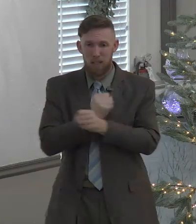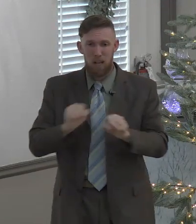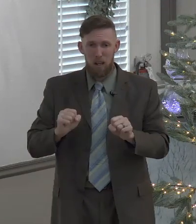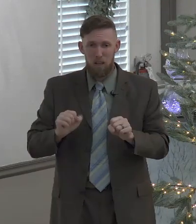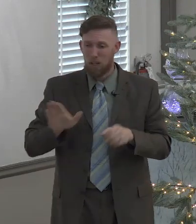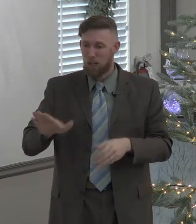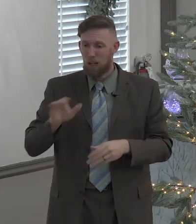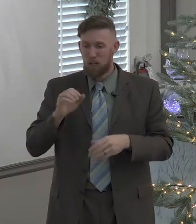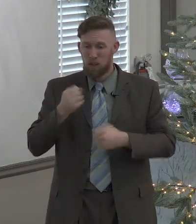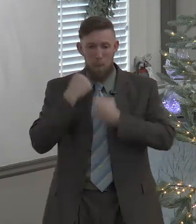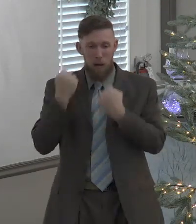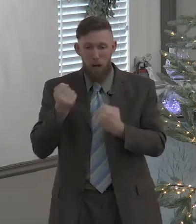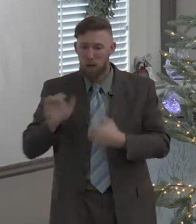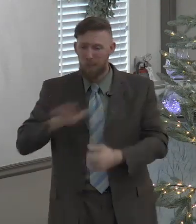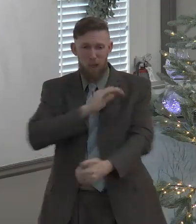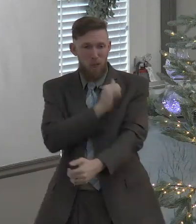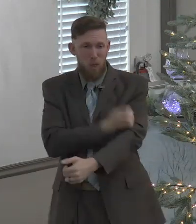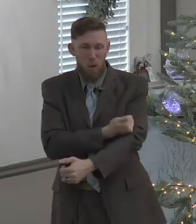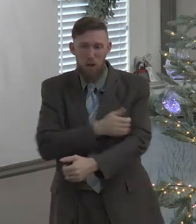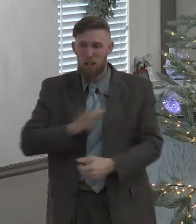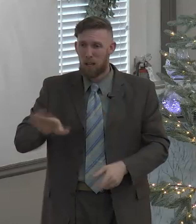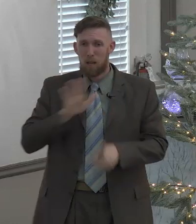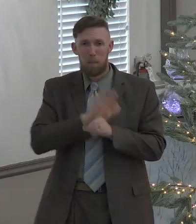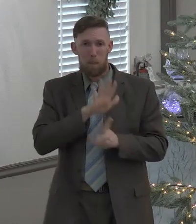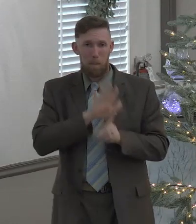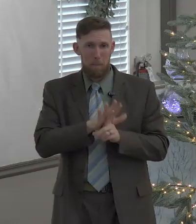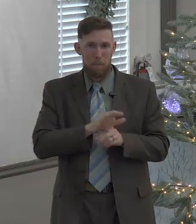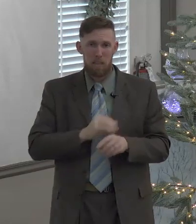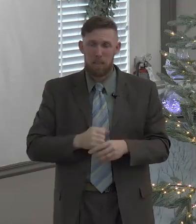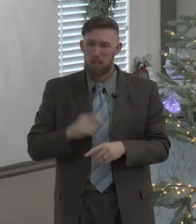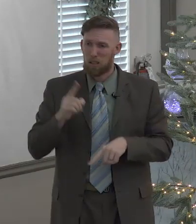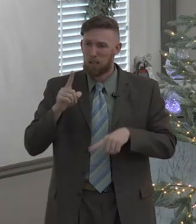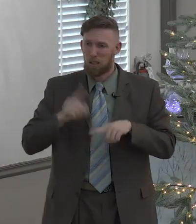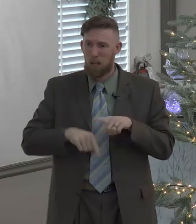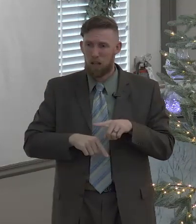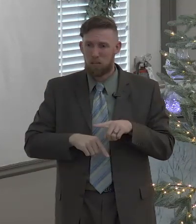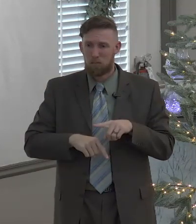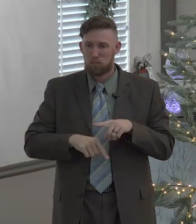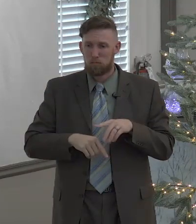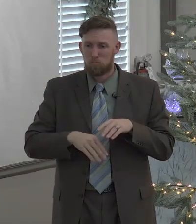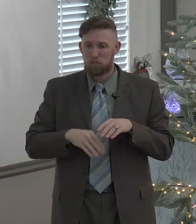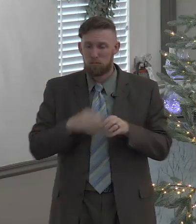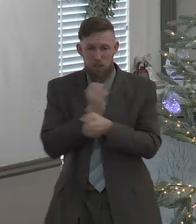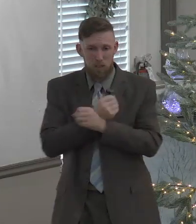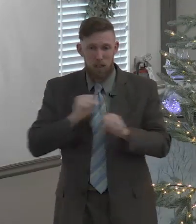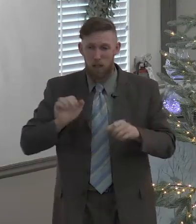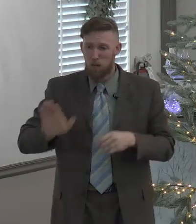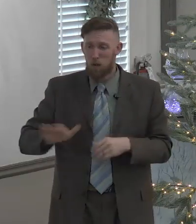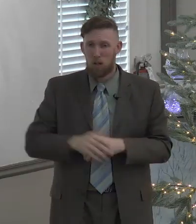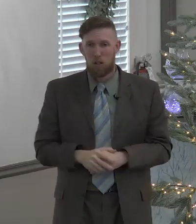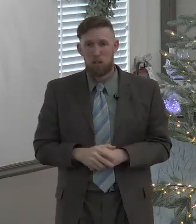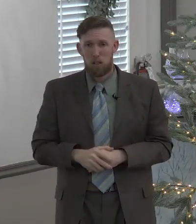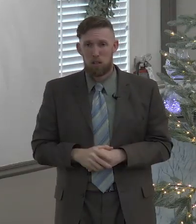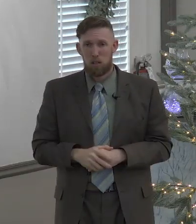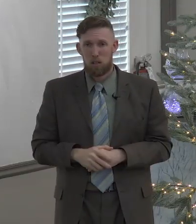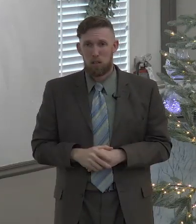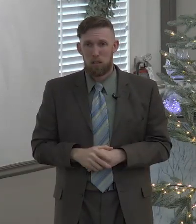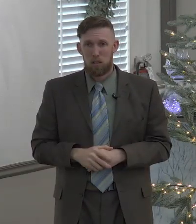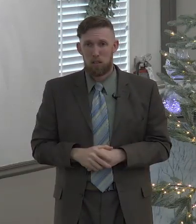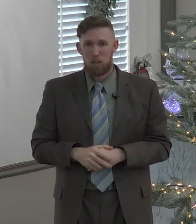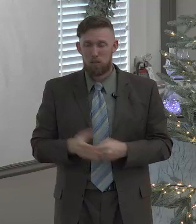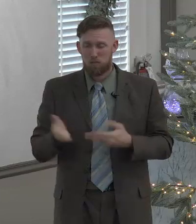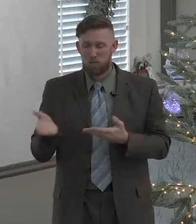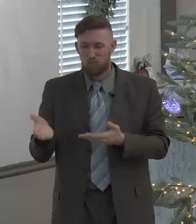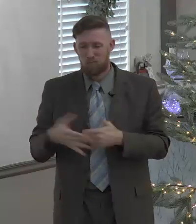His little girl's dying and his paycheck can't save her. His power can't save her. Popularity can't save her. I mean,